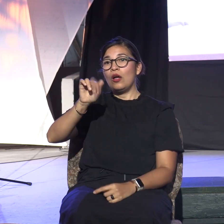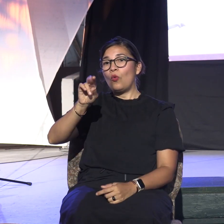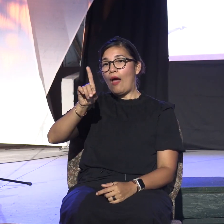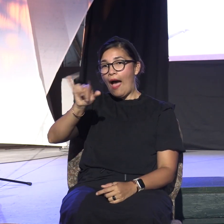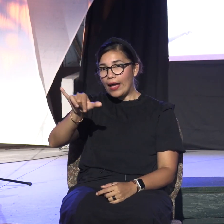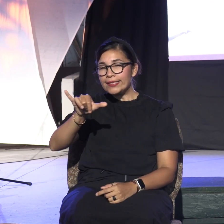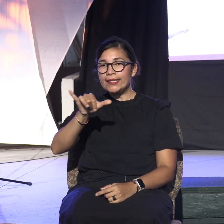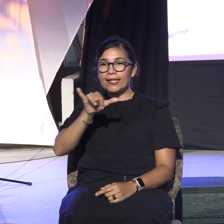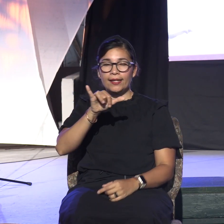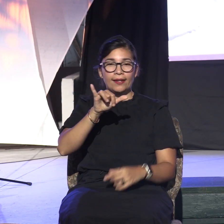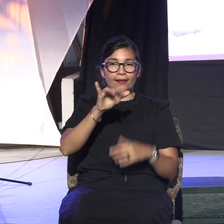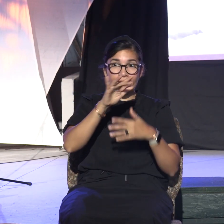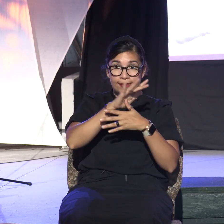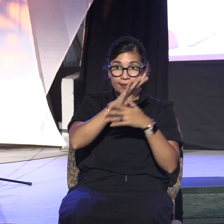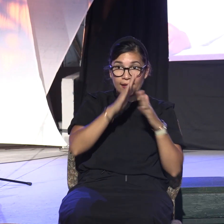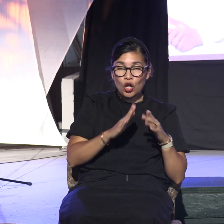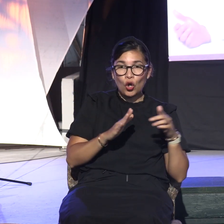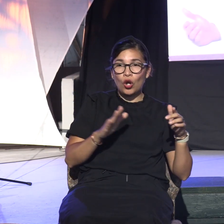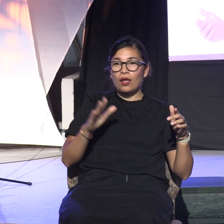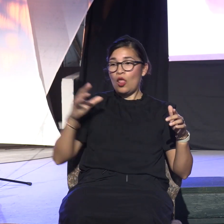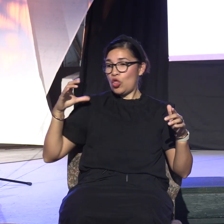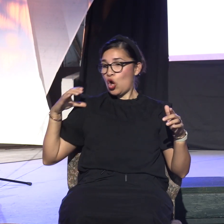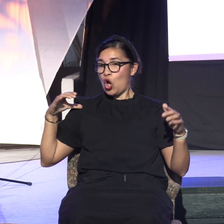want, I trust you.